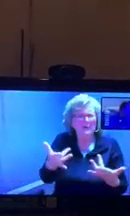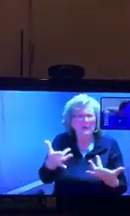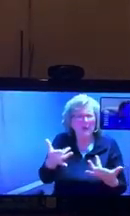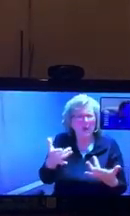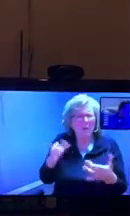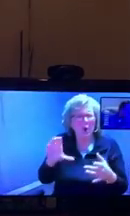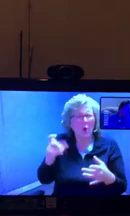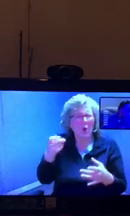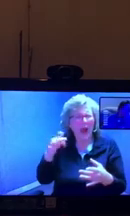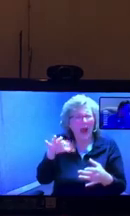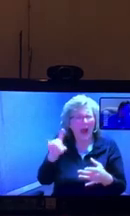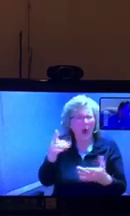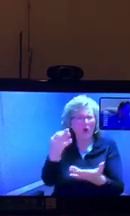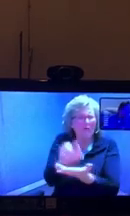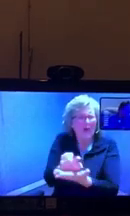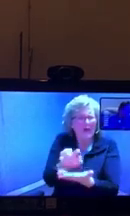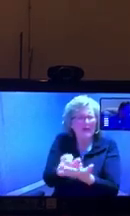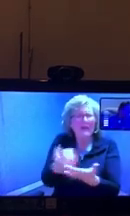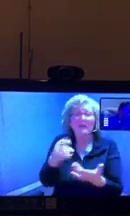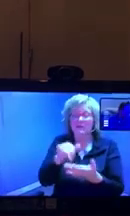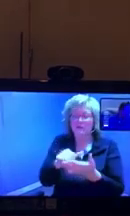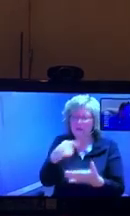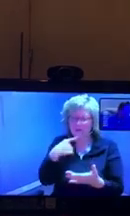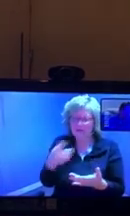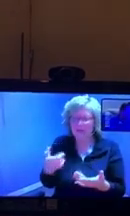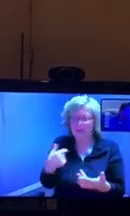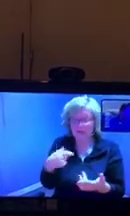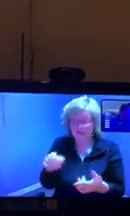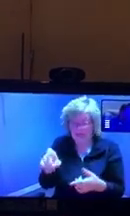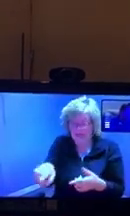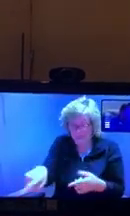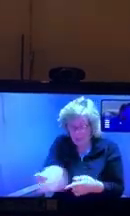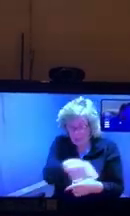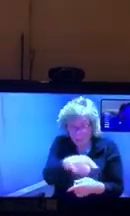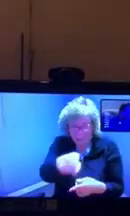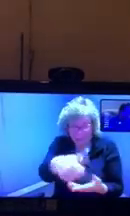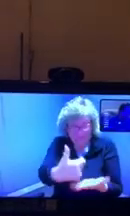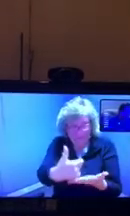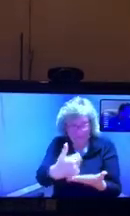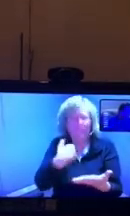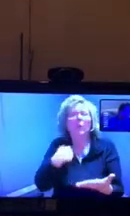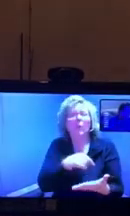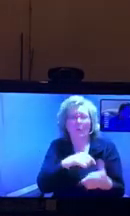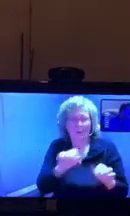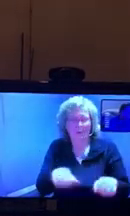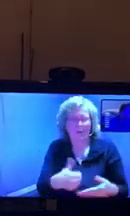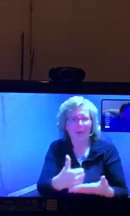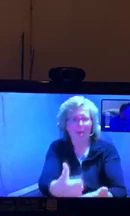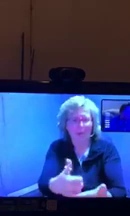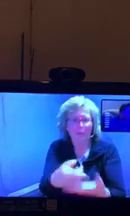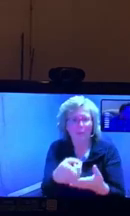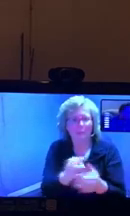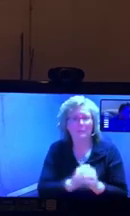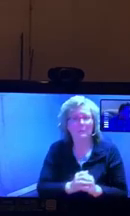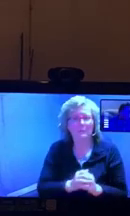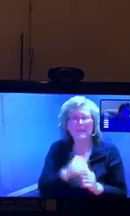them and say, hey, I need help, they're able to help you. Because it's not always about the other person, guys. It really